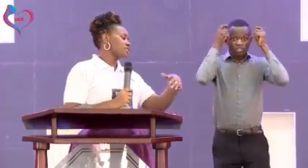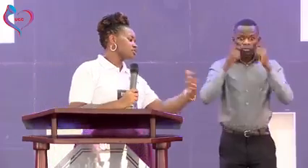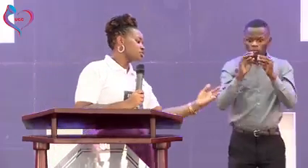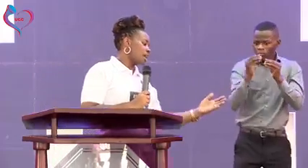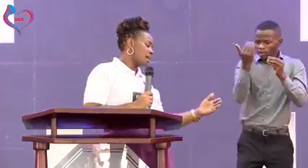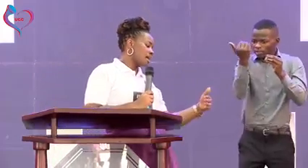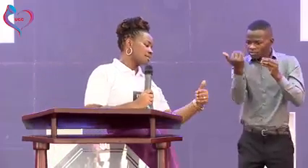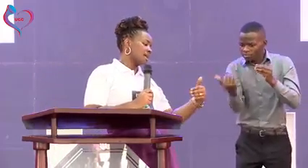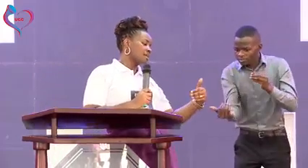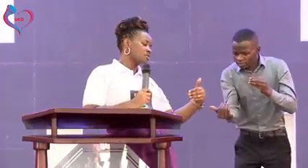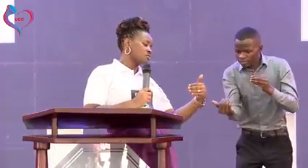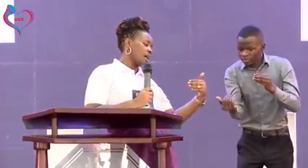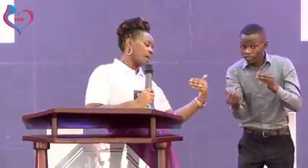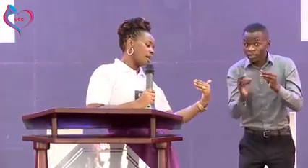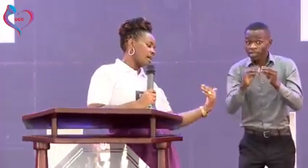son of